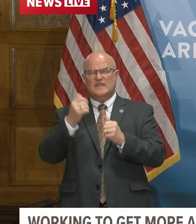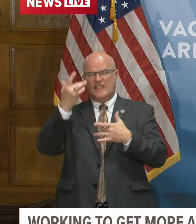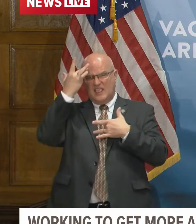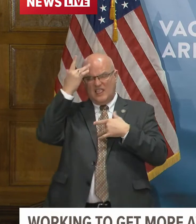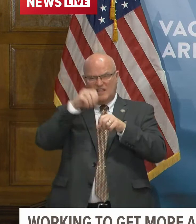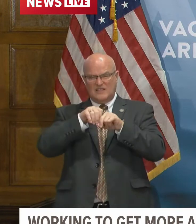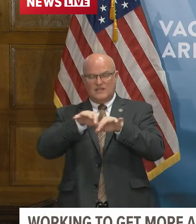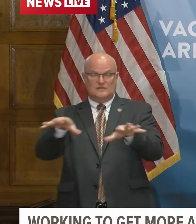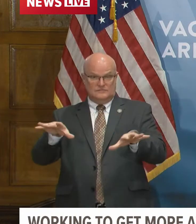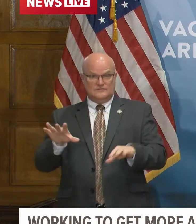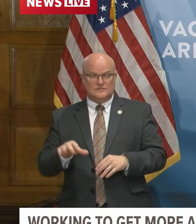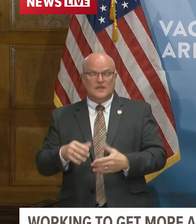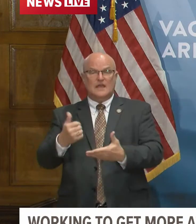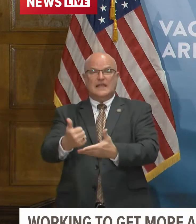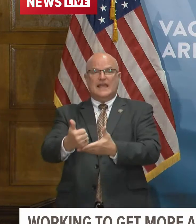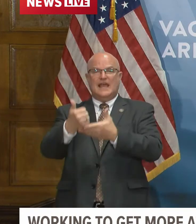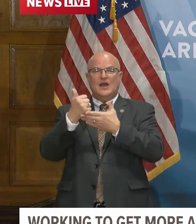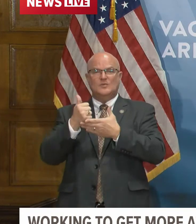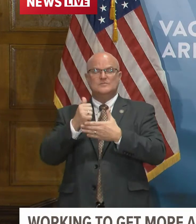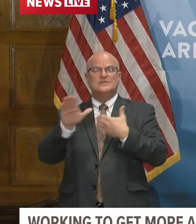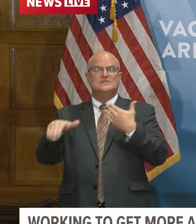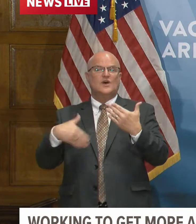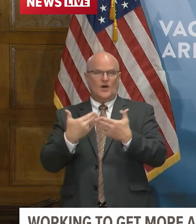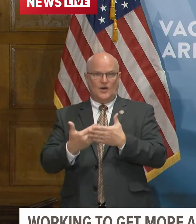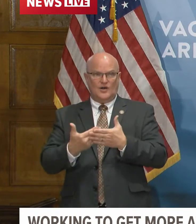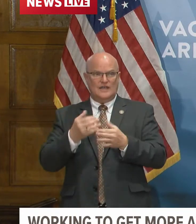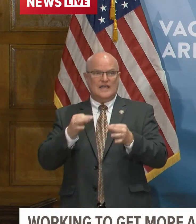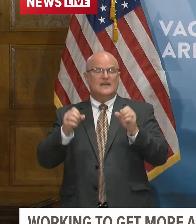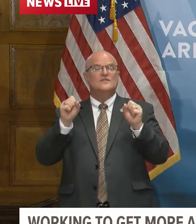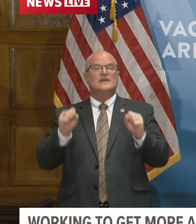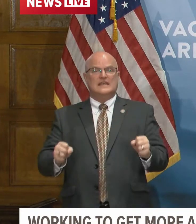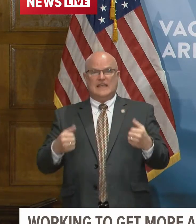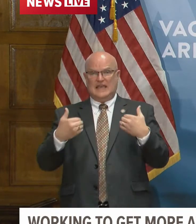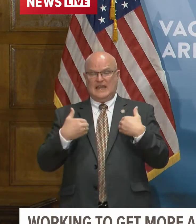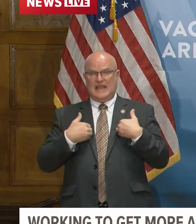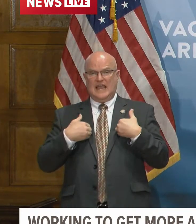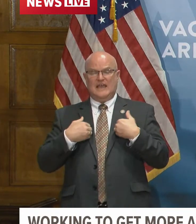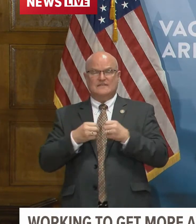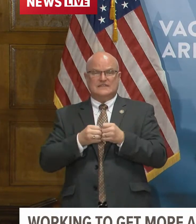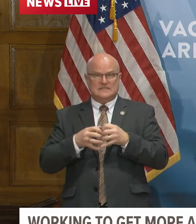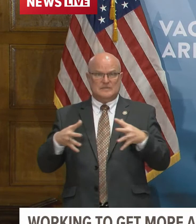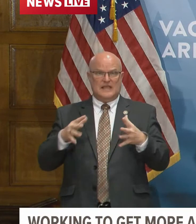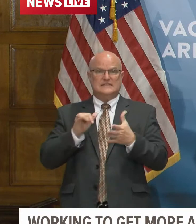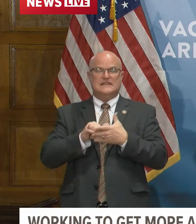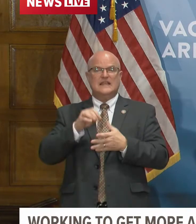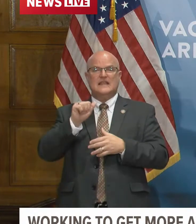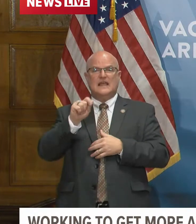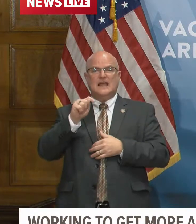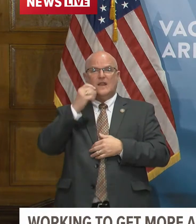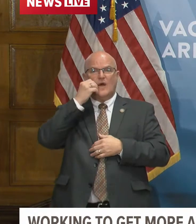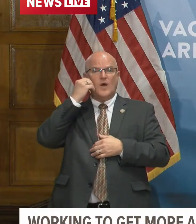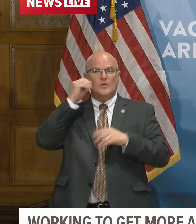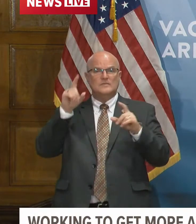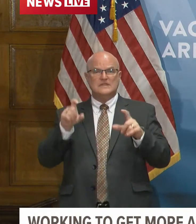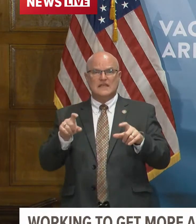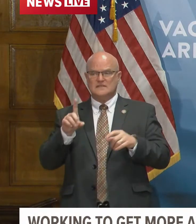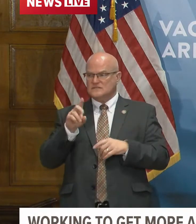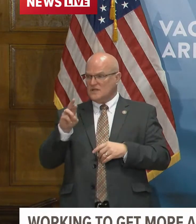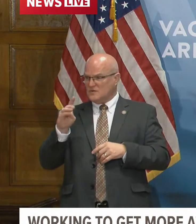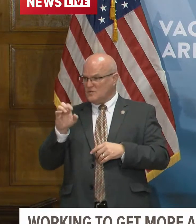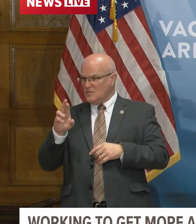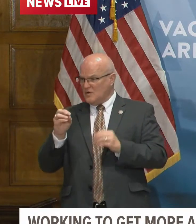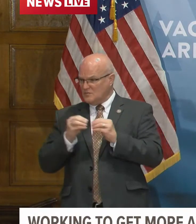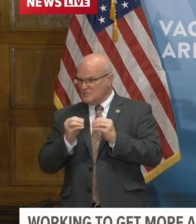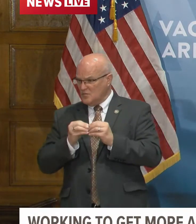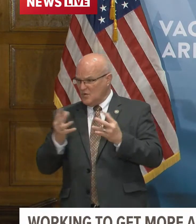infected status. So it helps us all along the way if we can have an expansion of that at-home test. Dr. Merrill, if